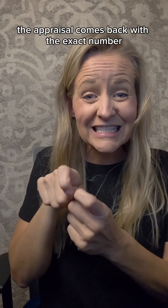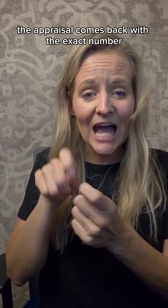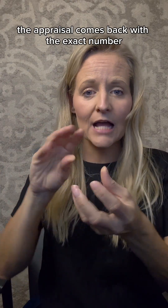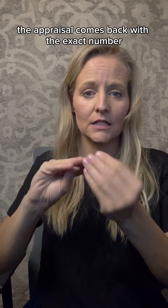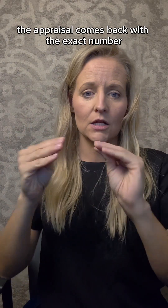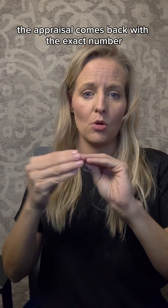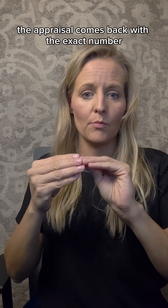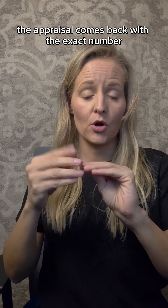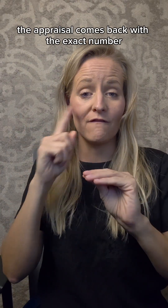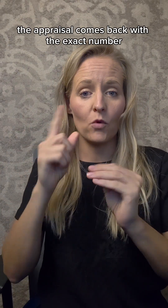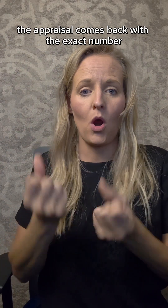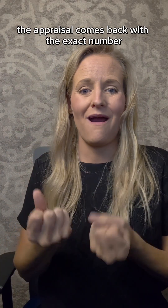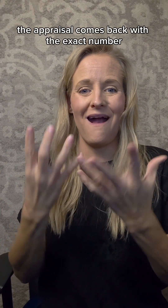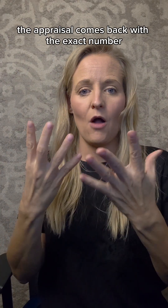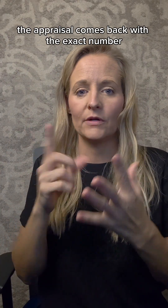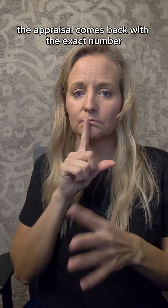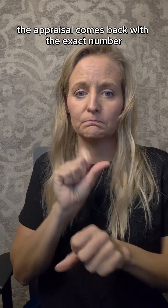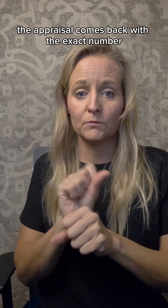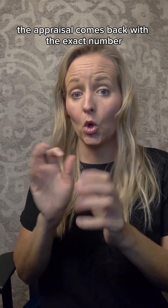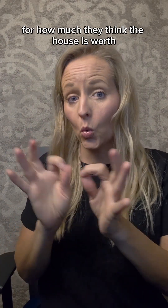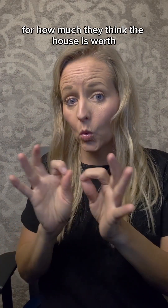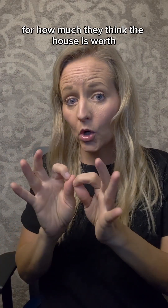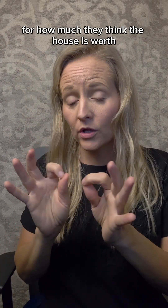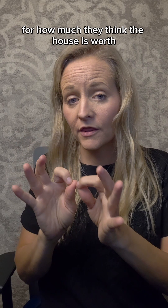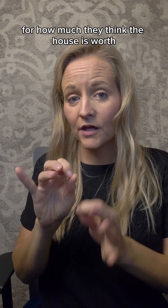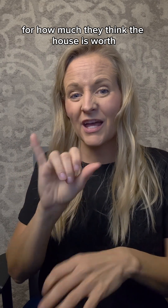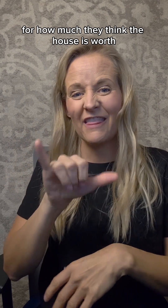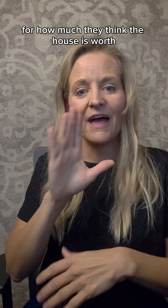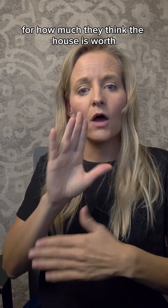appraisal comes back with the exact number for how much they think the house